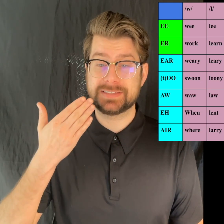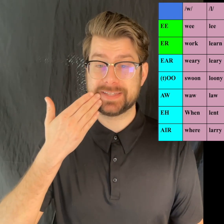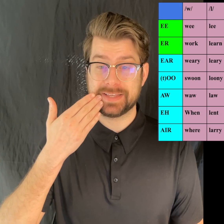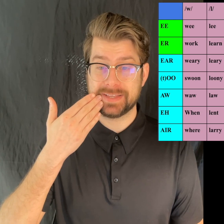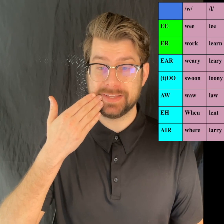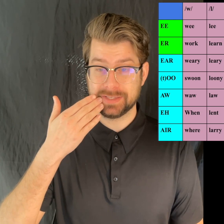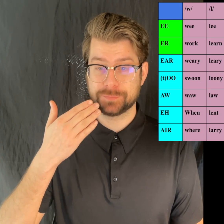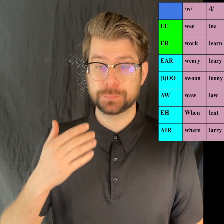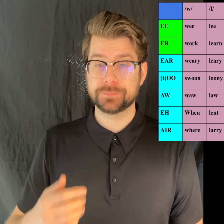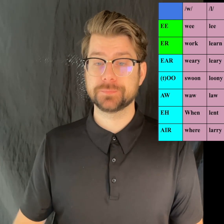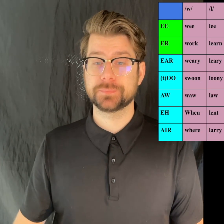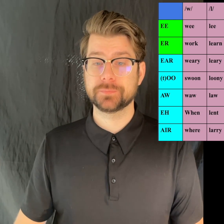shanty,